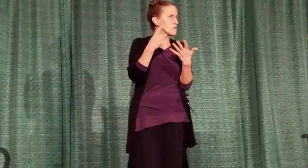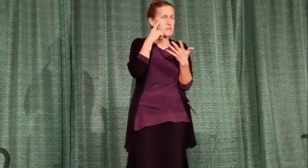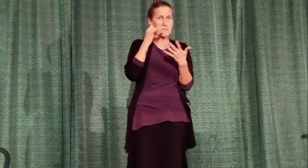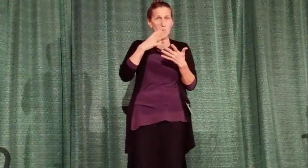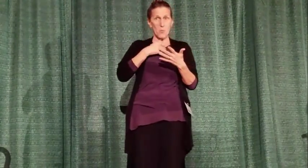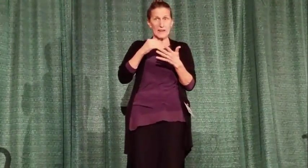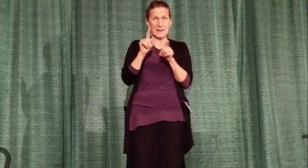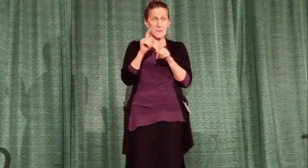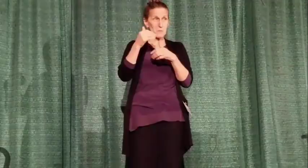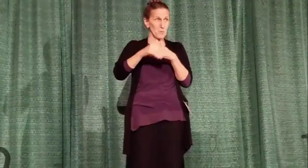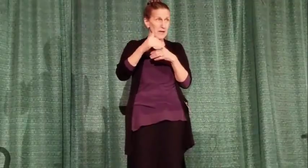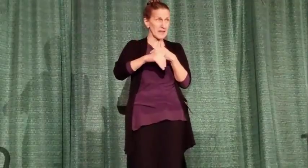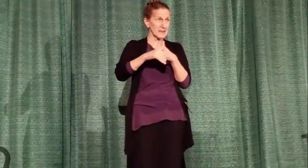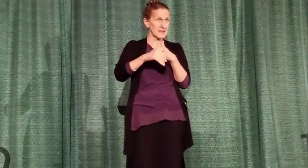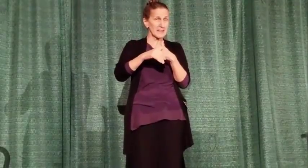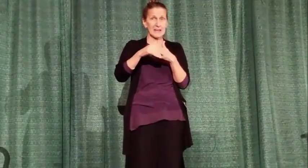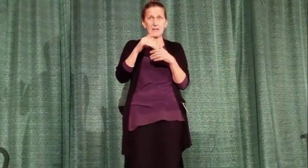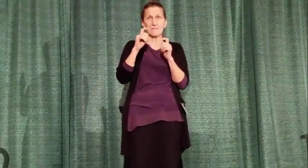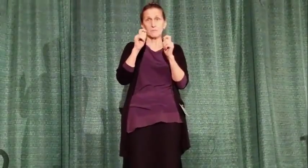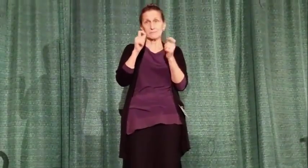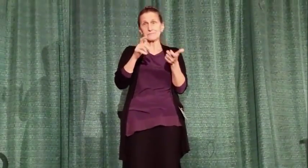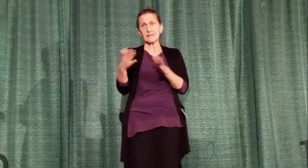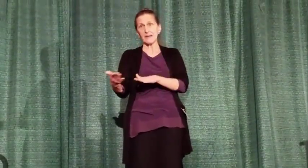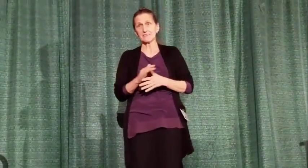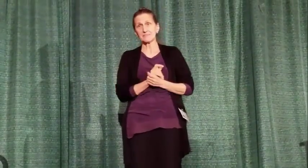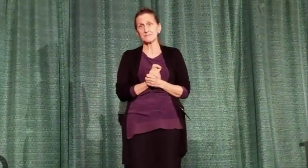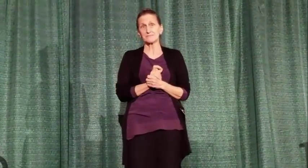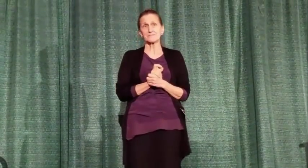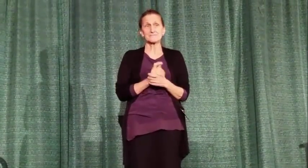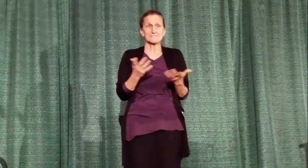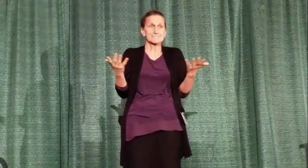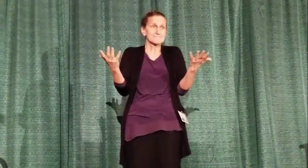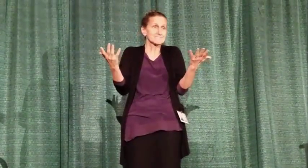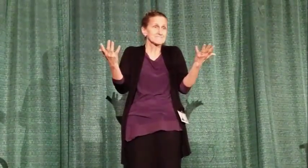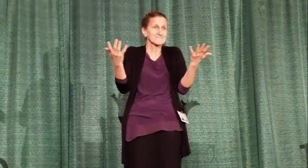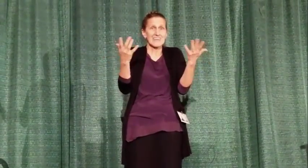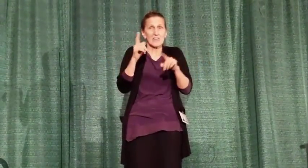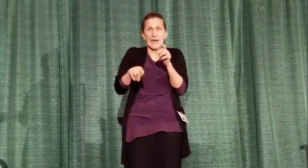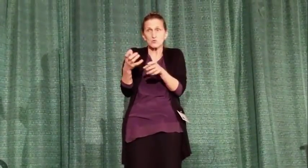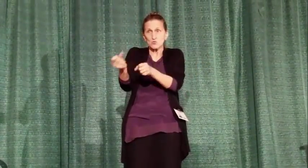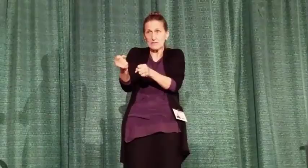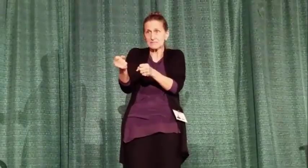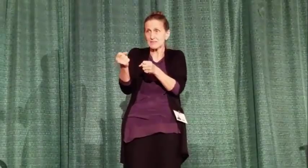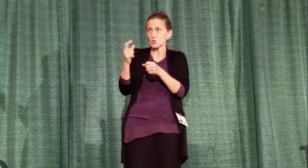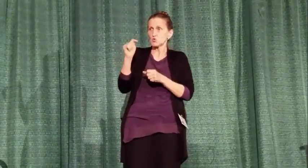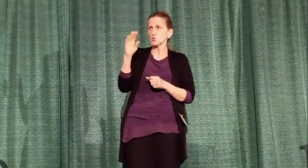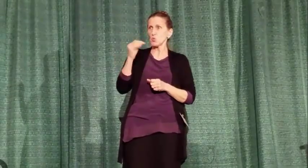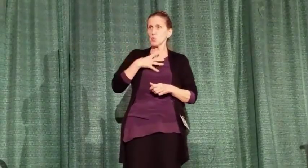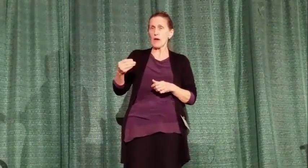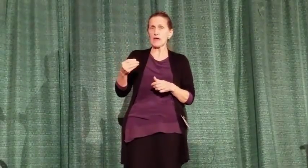the bread, the sooner you're dead. Right, of course. You can't trust anything that's too